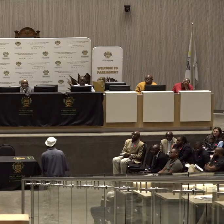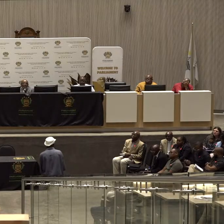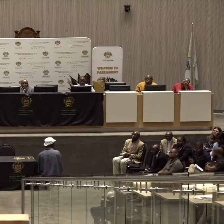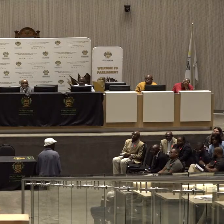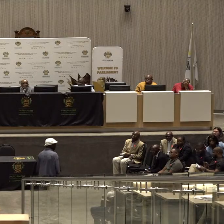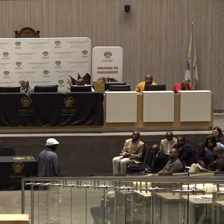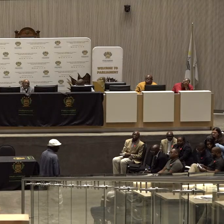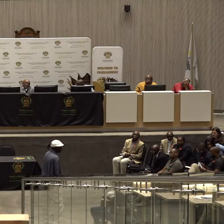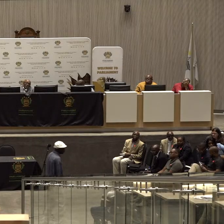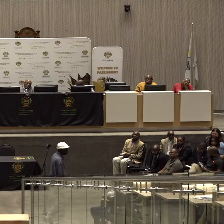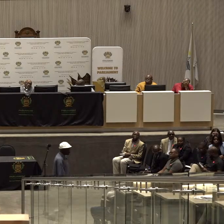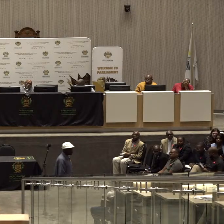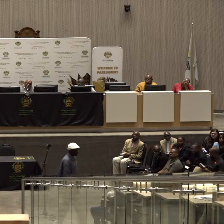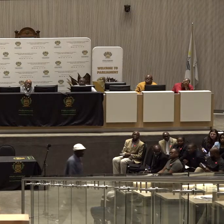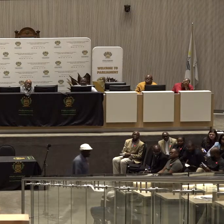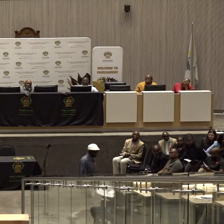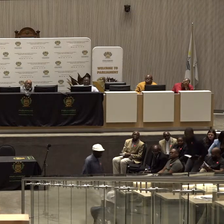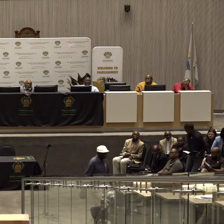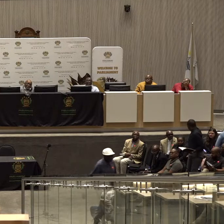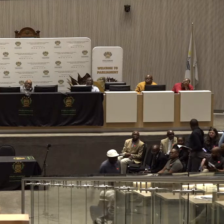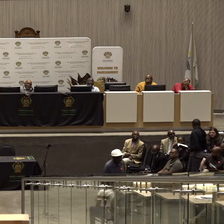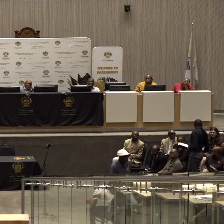thank you